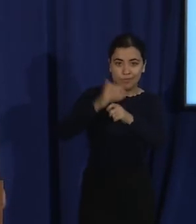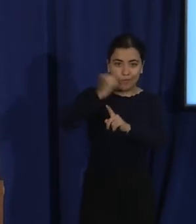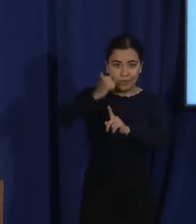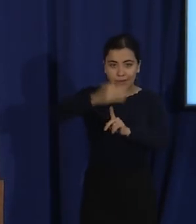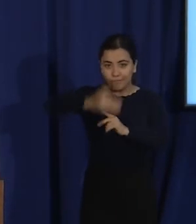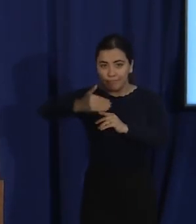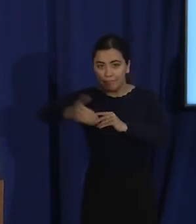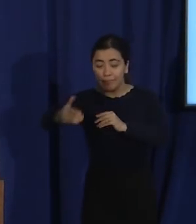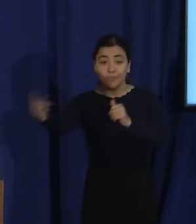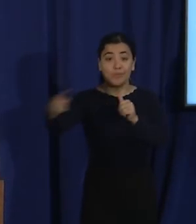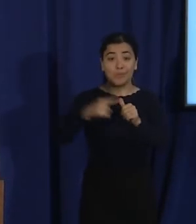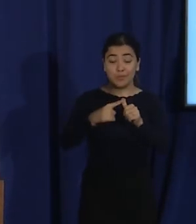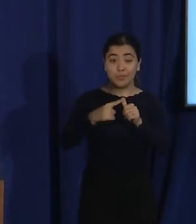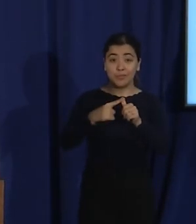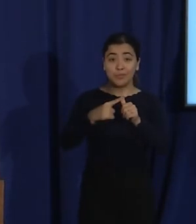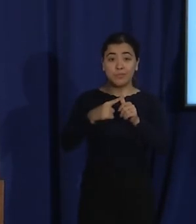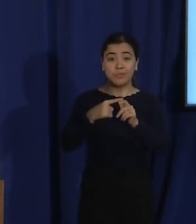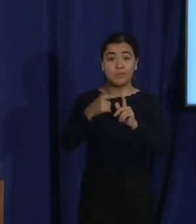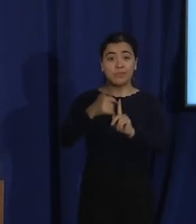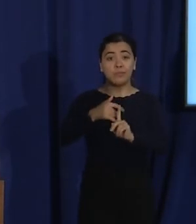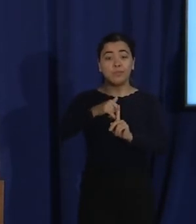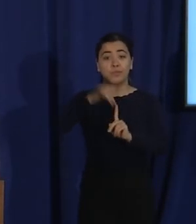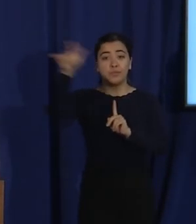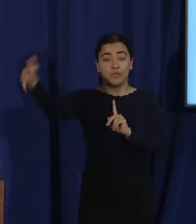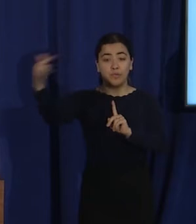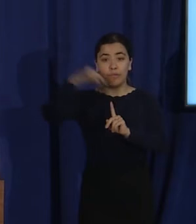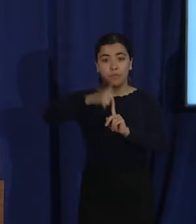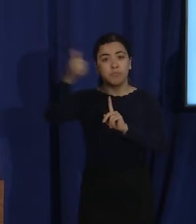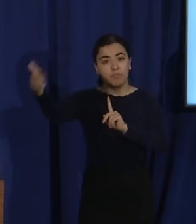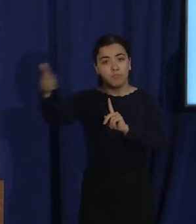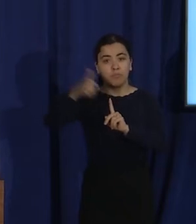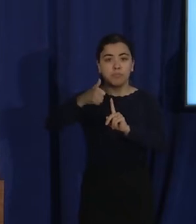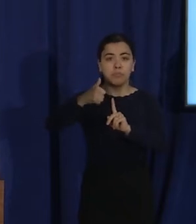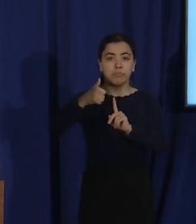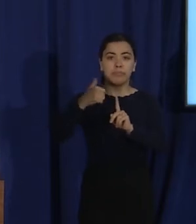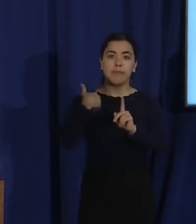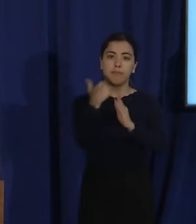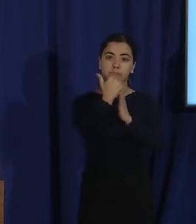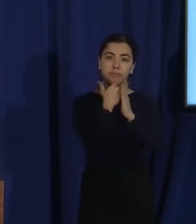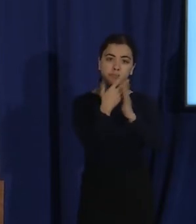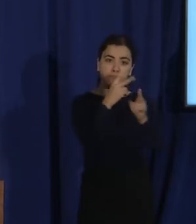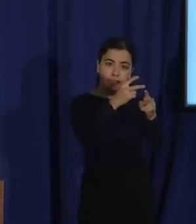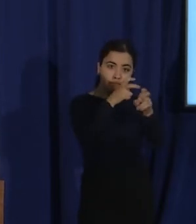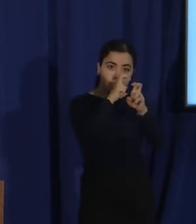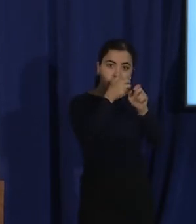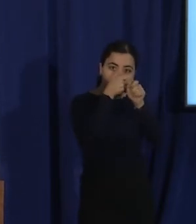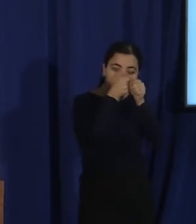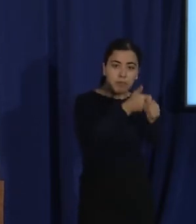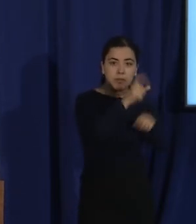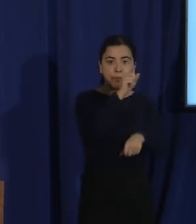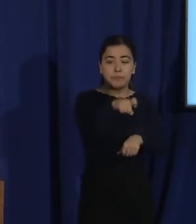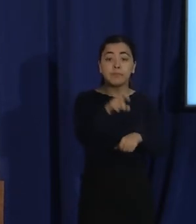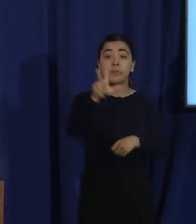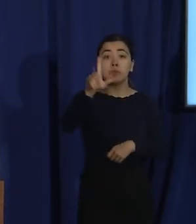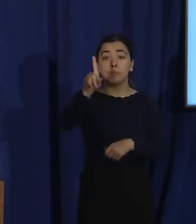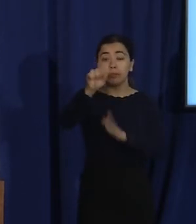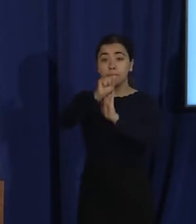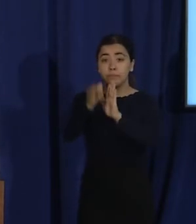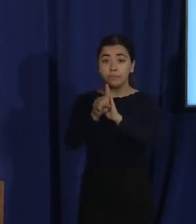First, our travel order. Chicago's travel order now consists of 31 states and Puerto